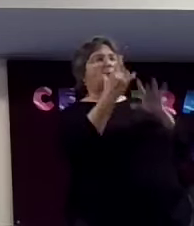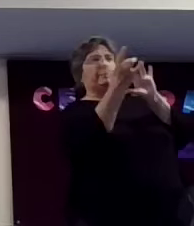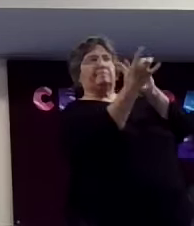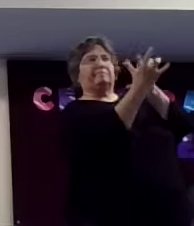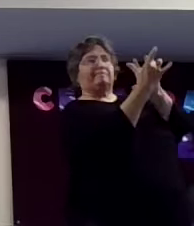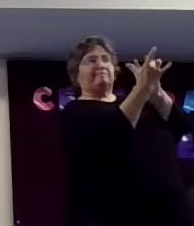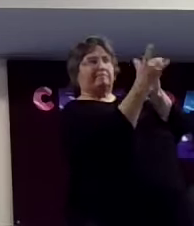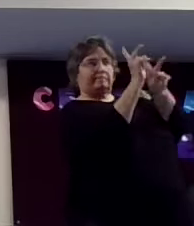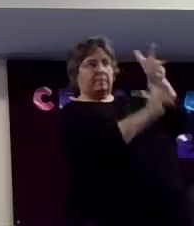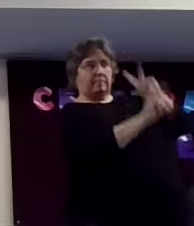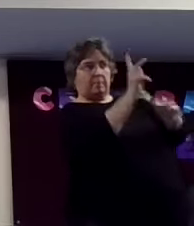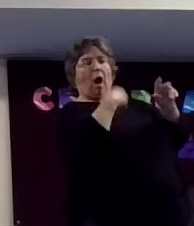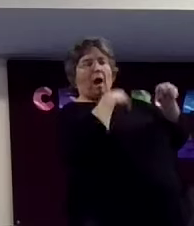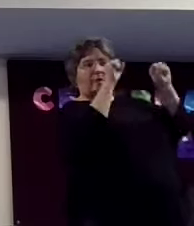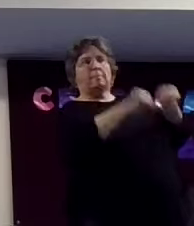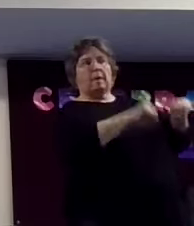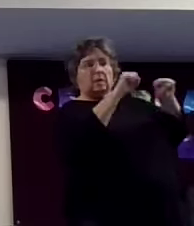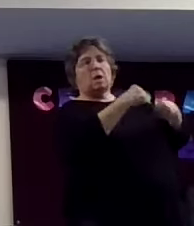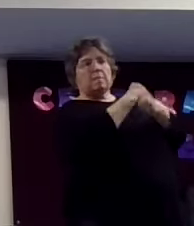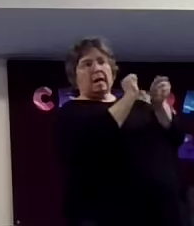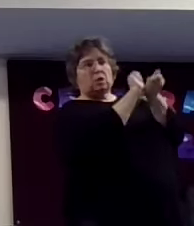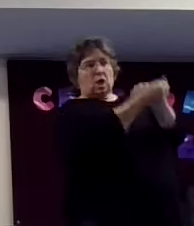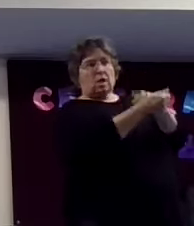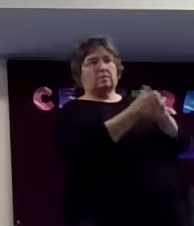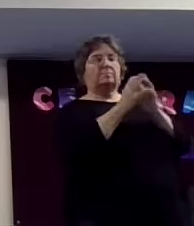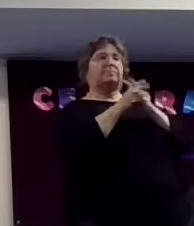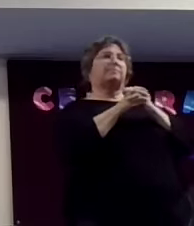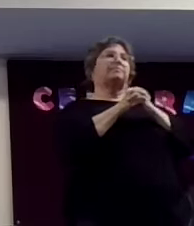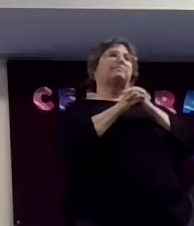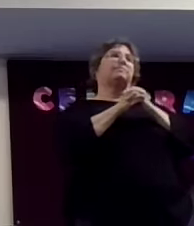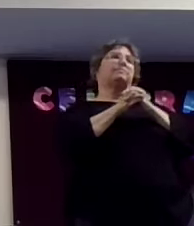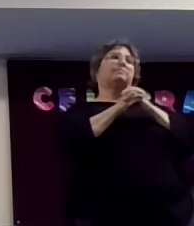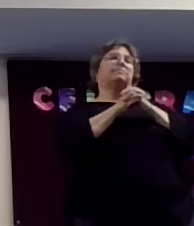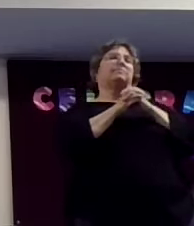and talk to the people who have the ability to make changes.